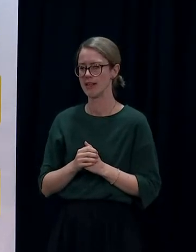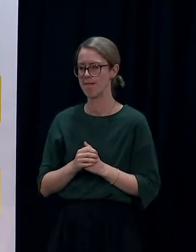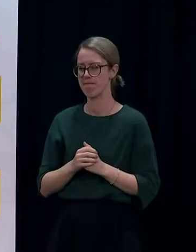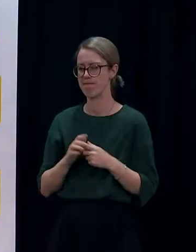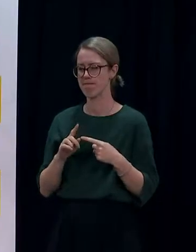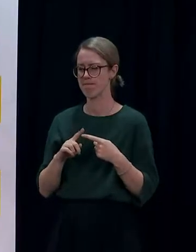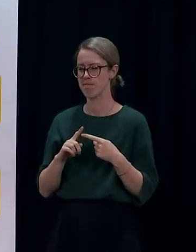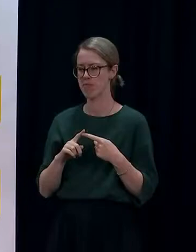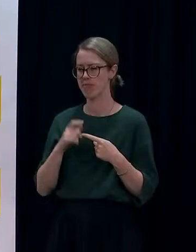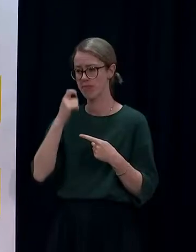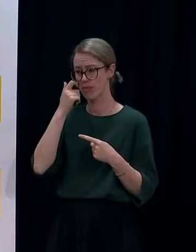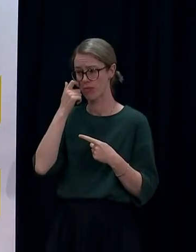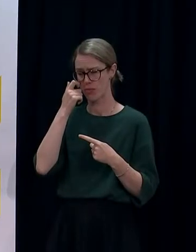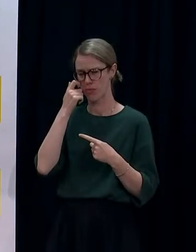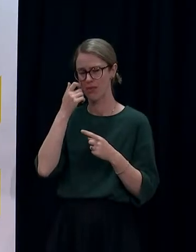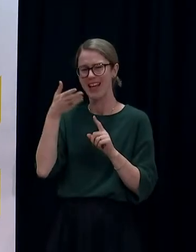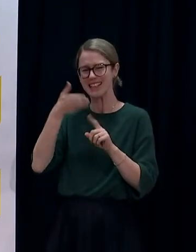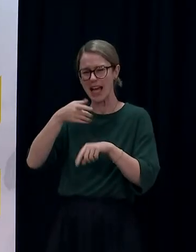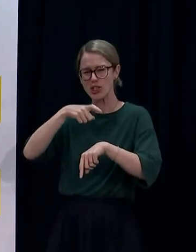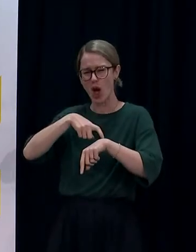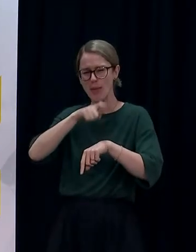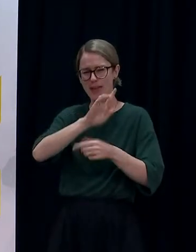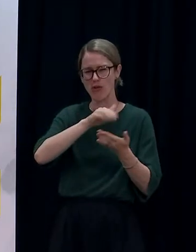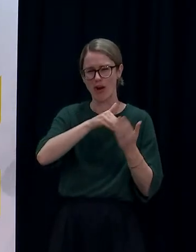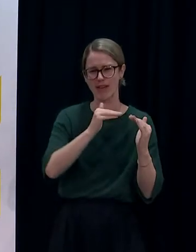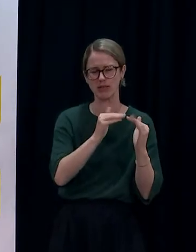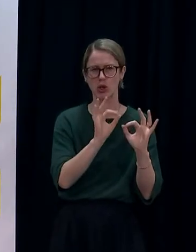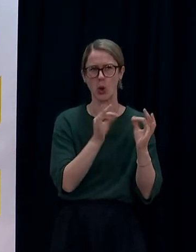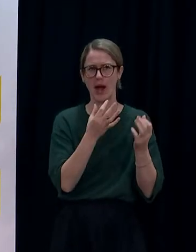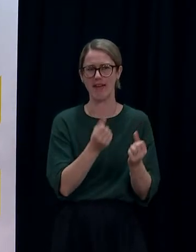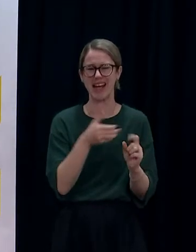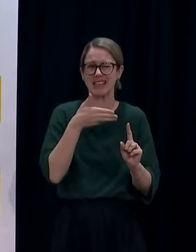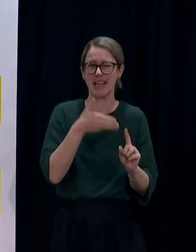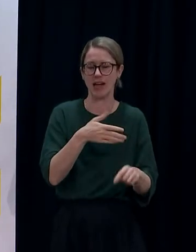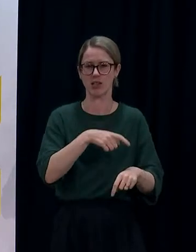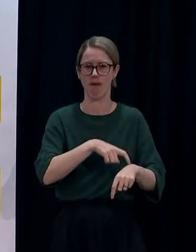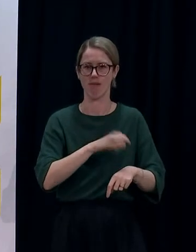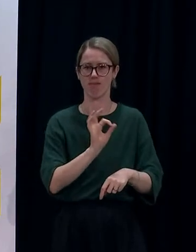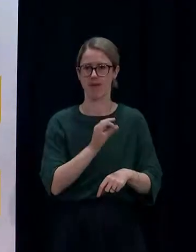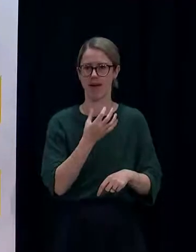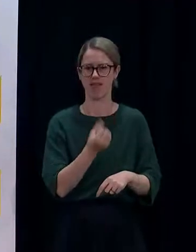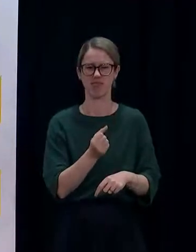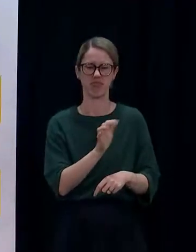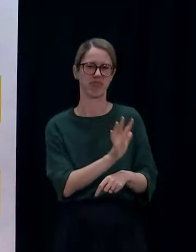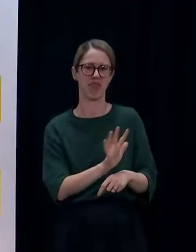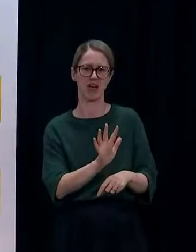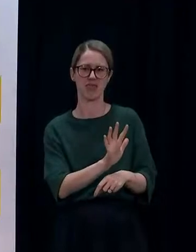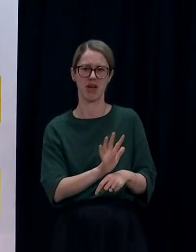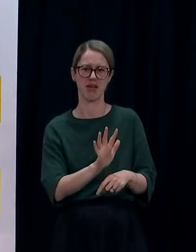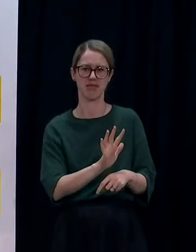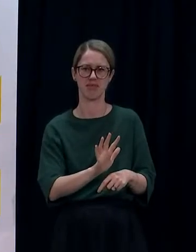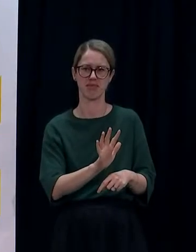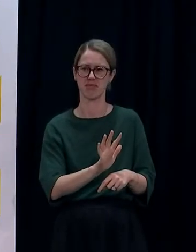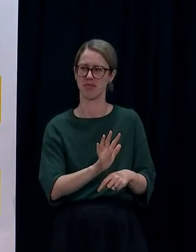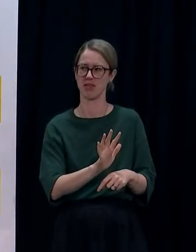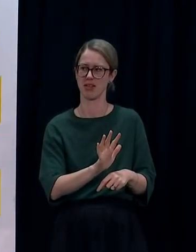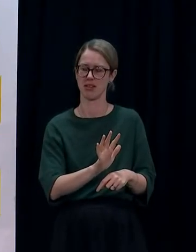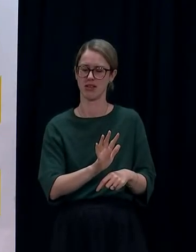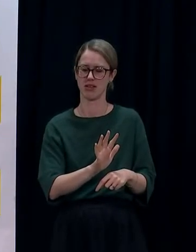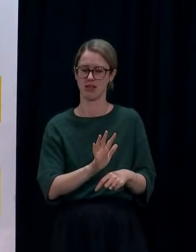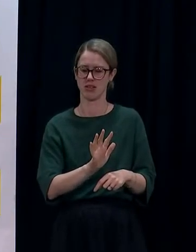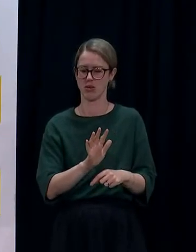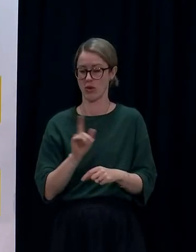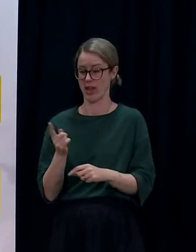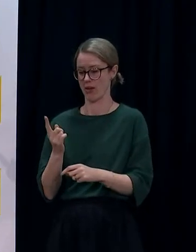of exactly when they arrived at the house, I also don't have that exact time. It was sometime, obviously, between when they were told